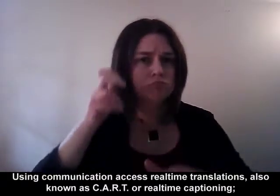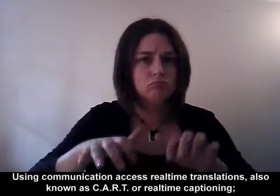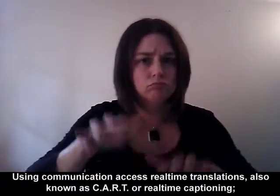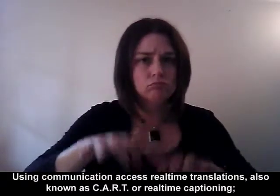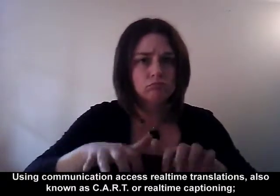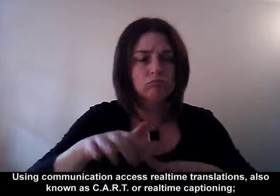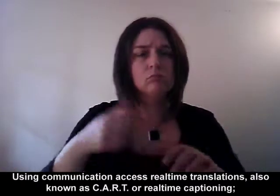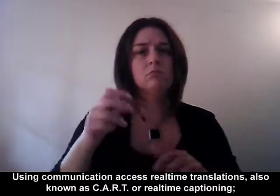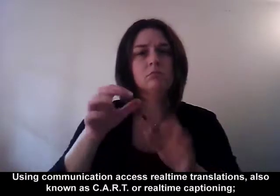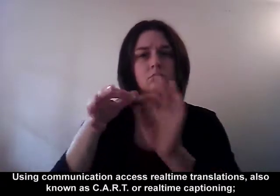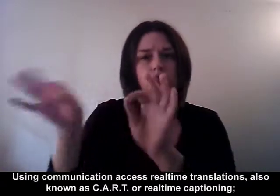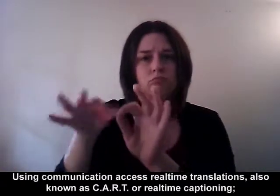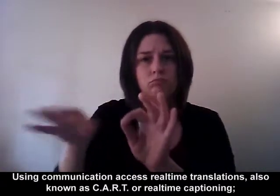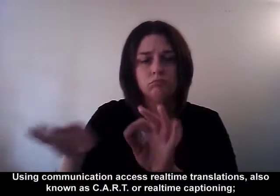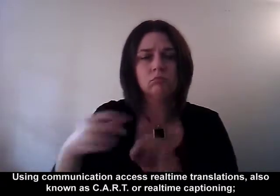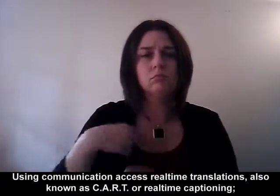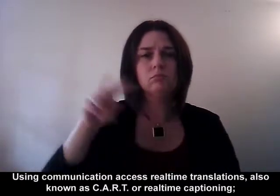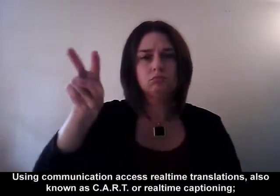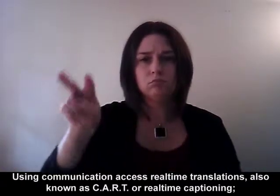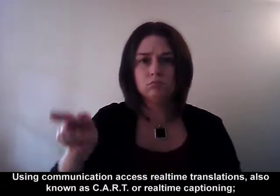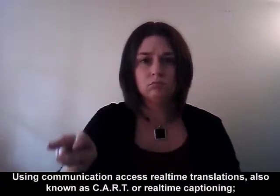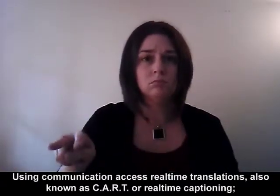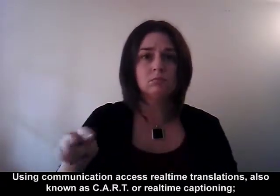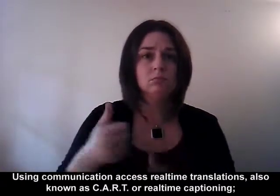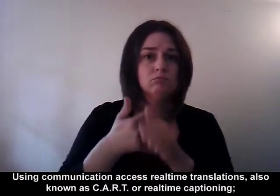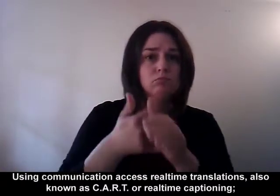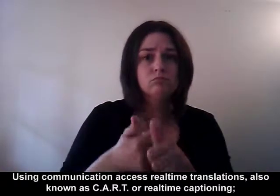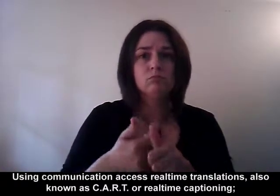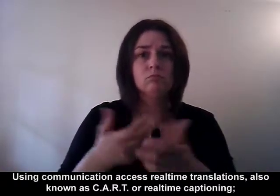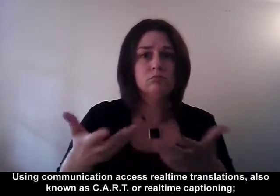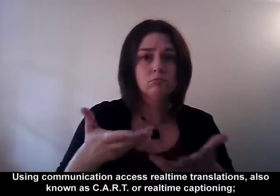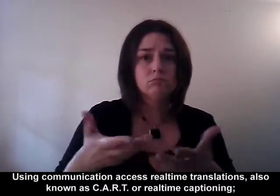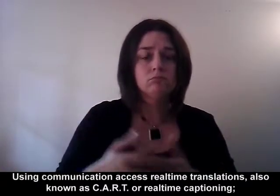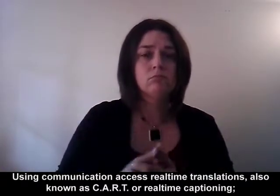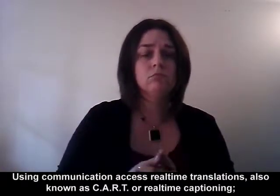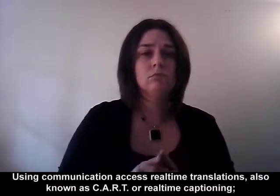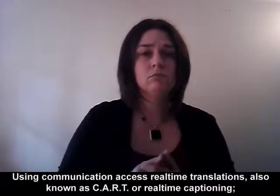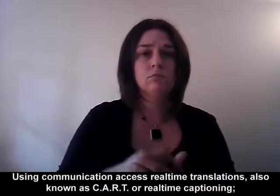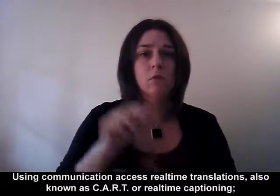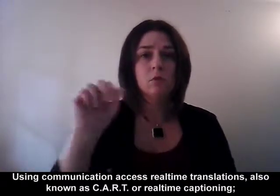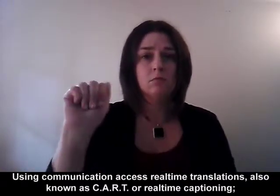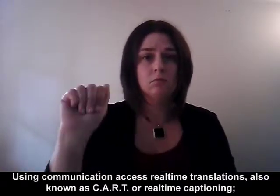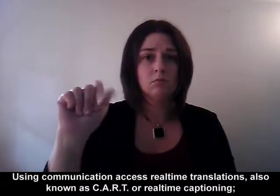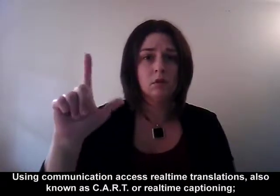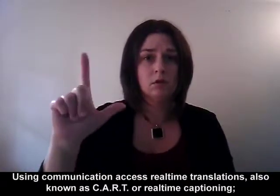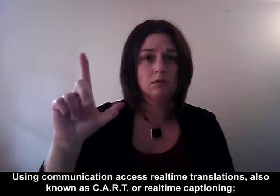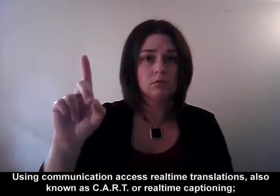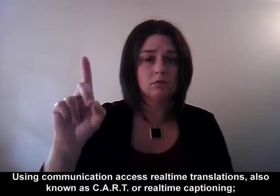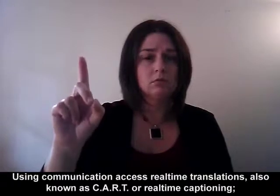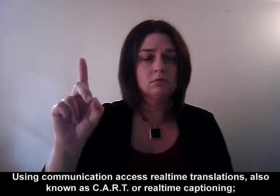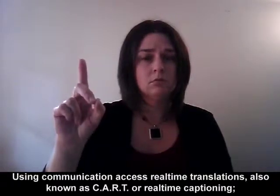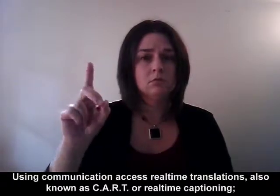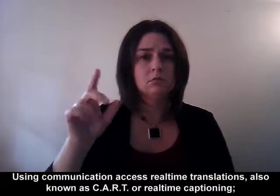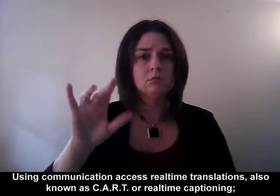using communication access real-time translations, also known as CART or real-time captioning,